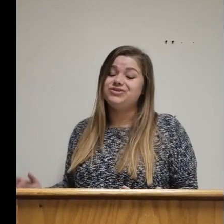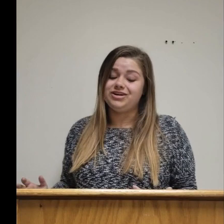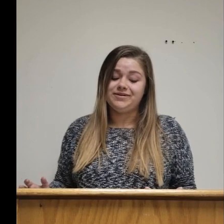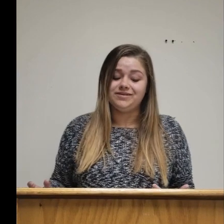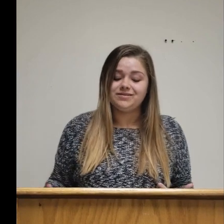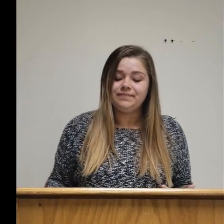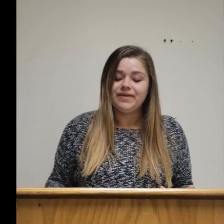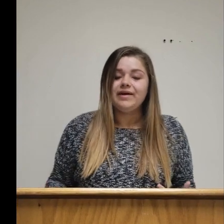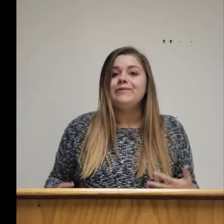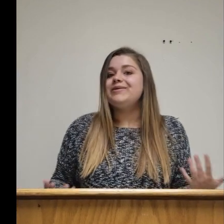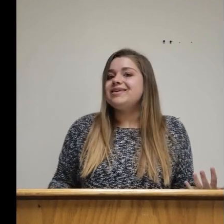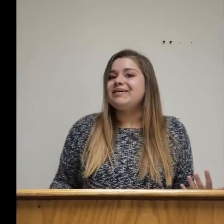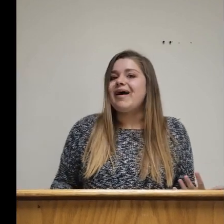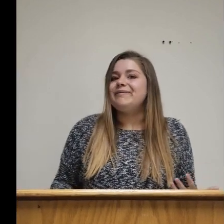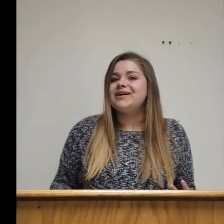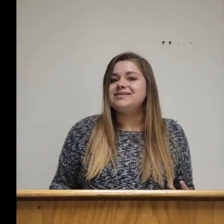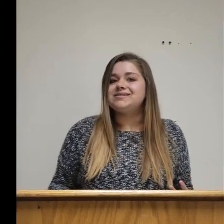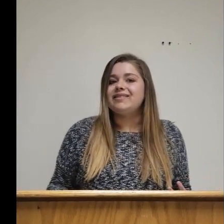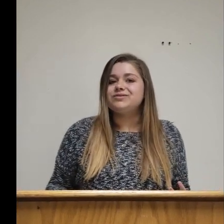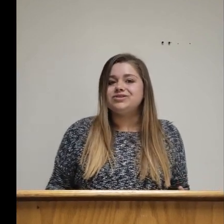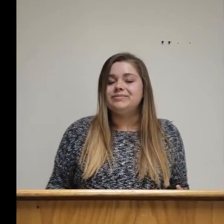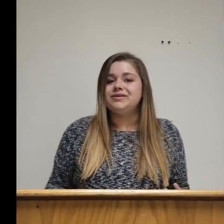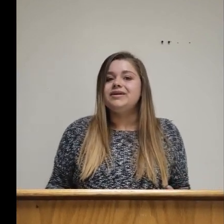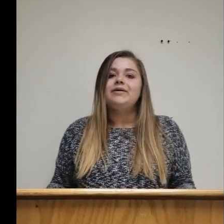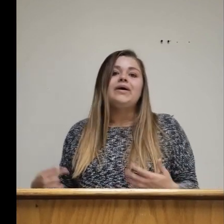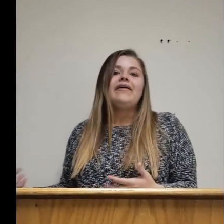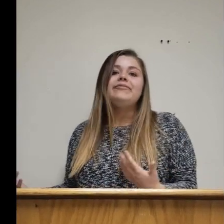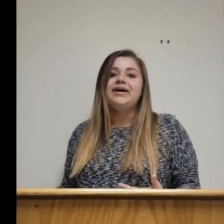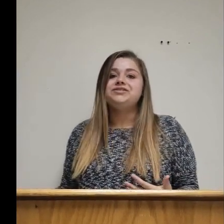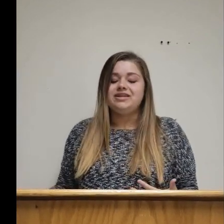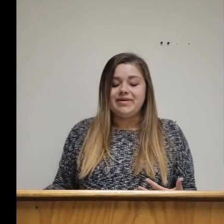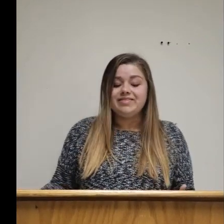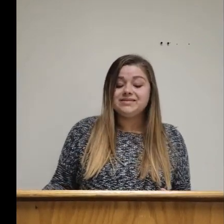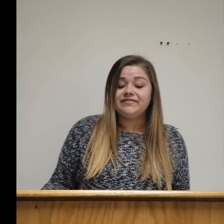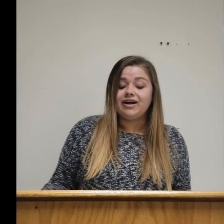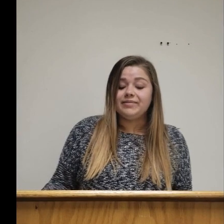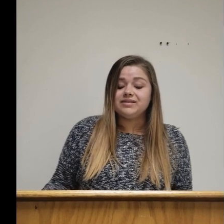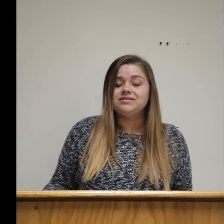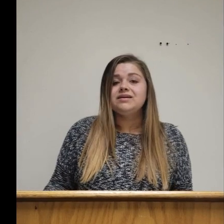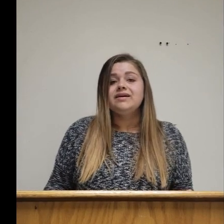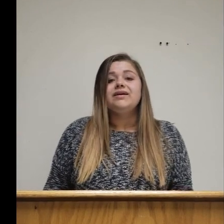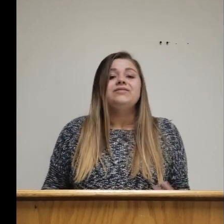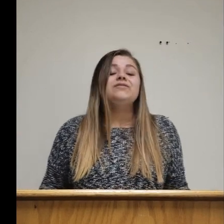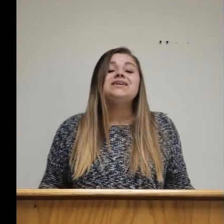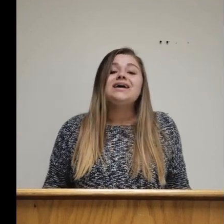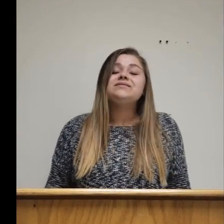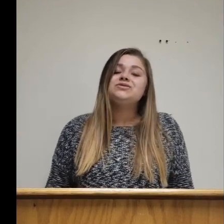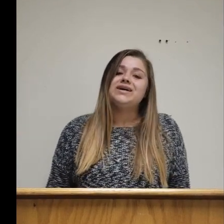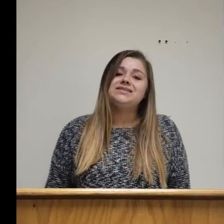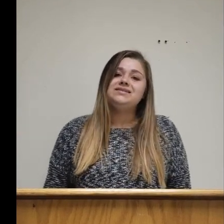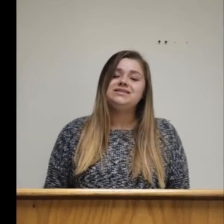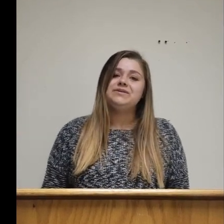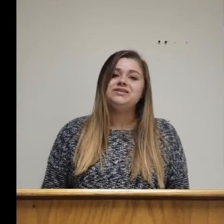Sign Language interpreters. When we think about American Sign Language interpreter, we often picture them in these environments. Though the task